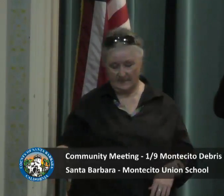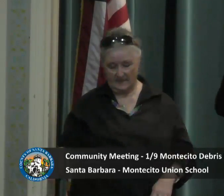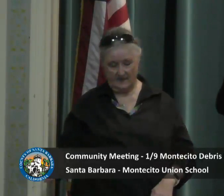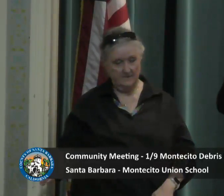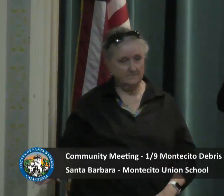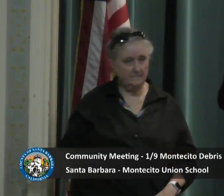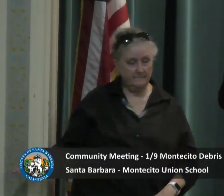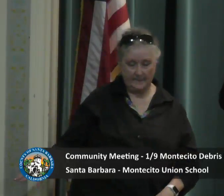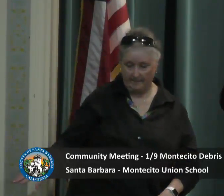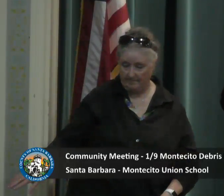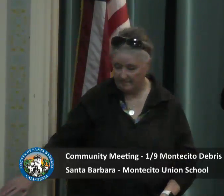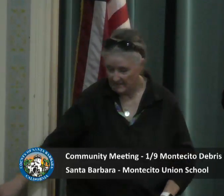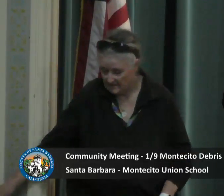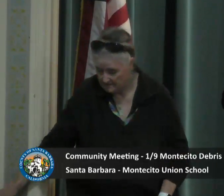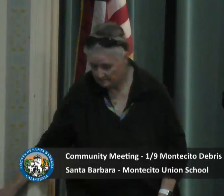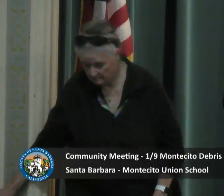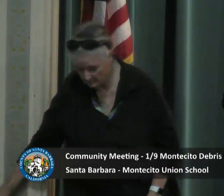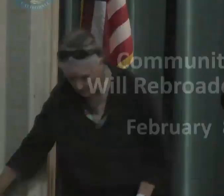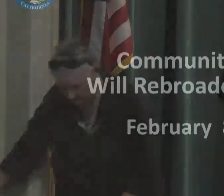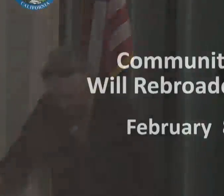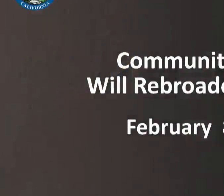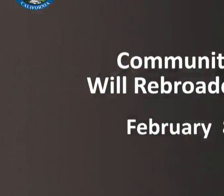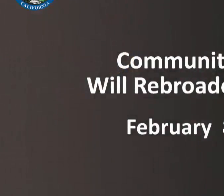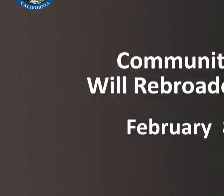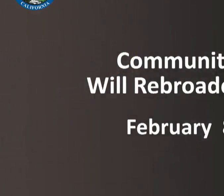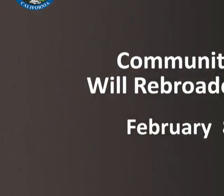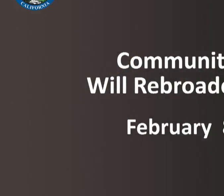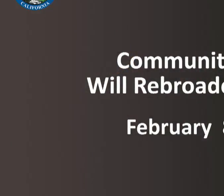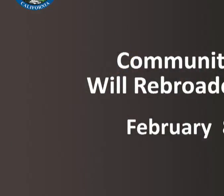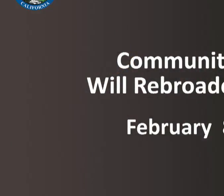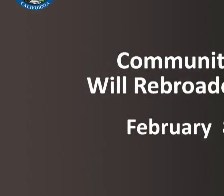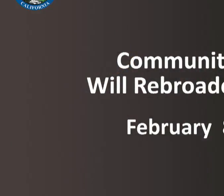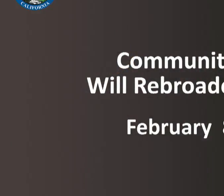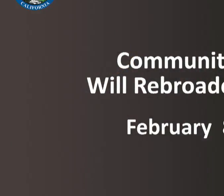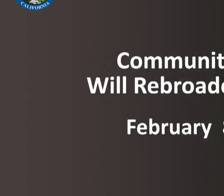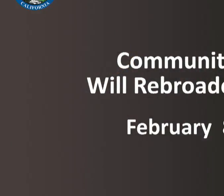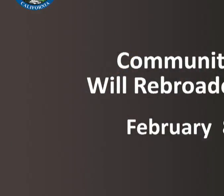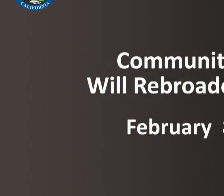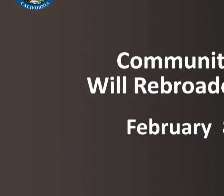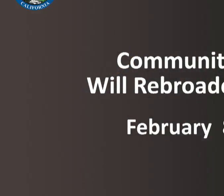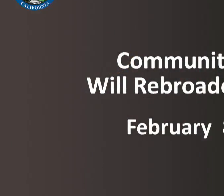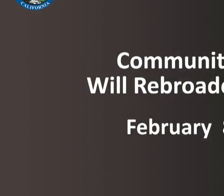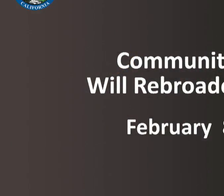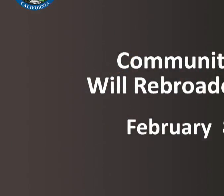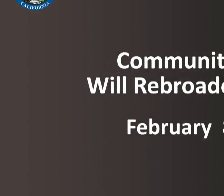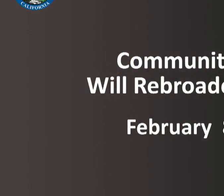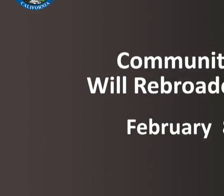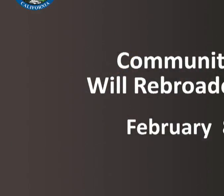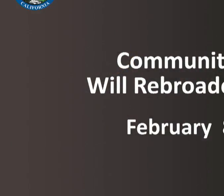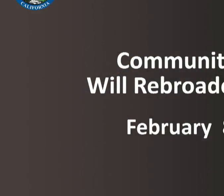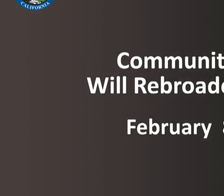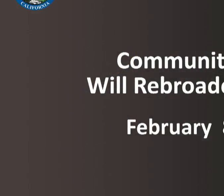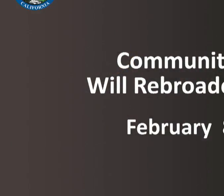I could have staff, maybe Sherry or someone, the bands are under the table if anyone